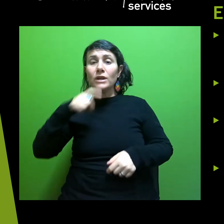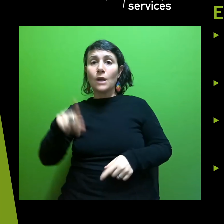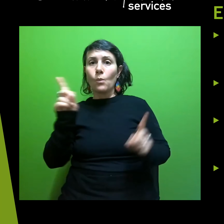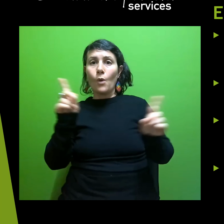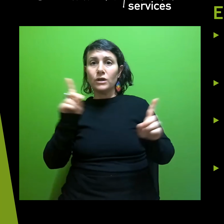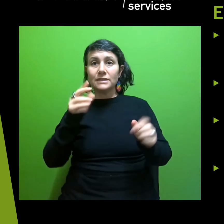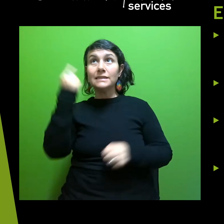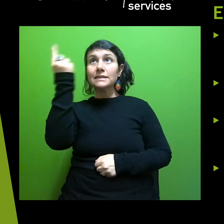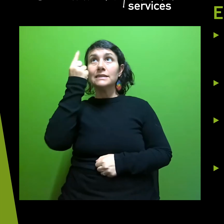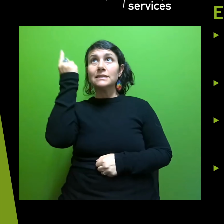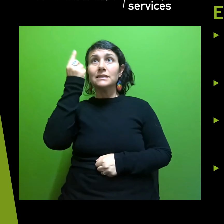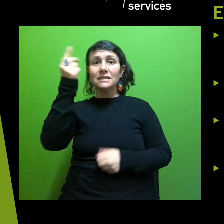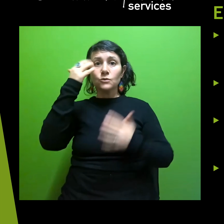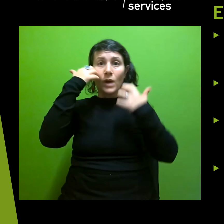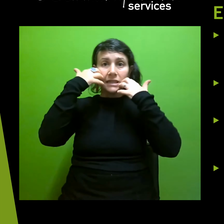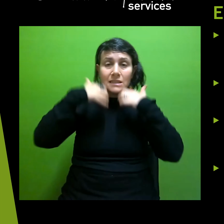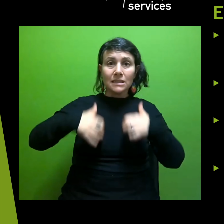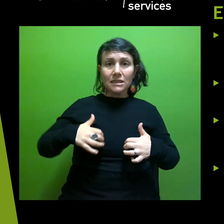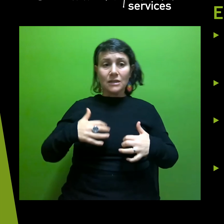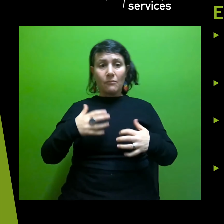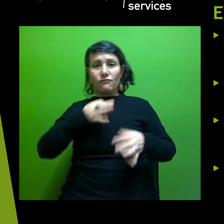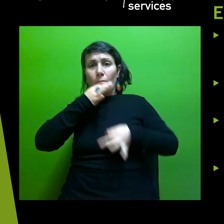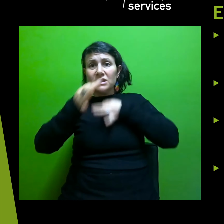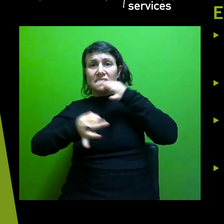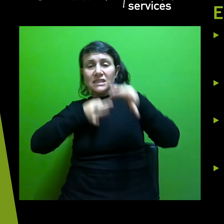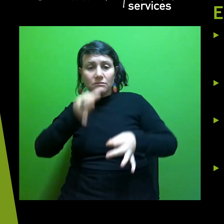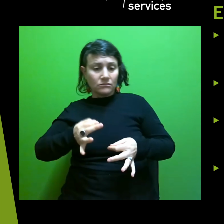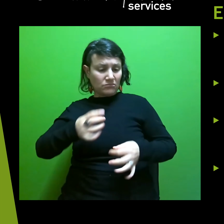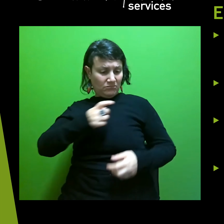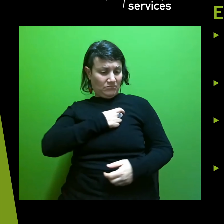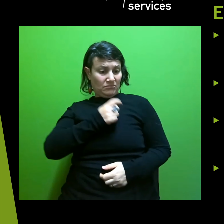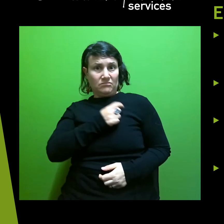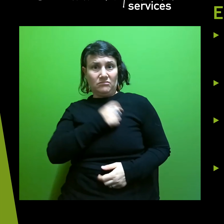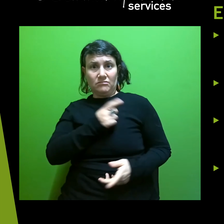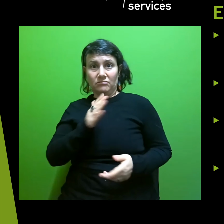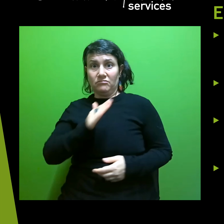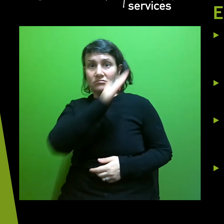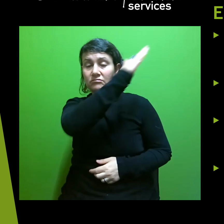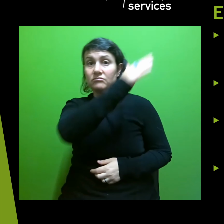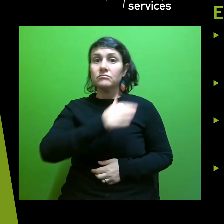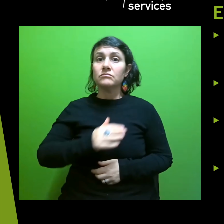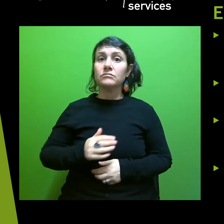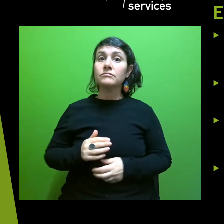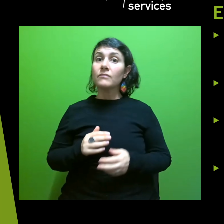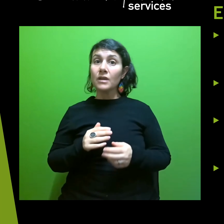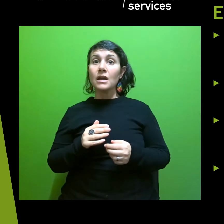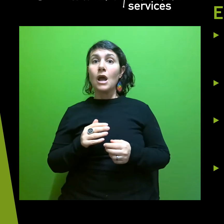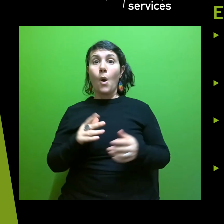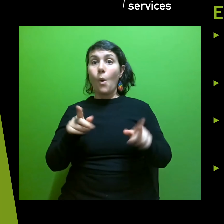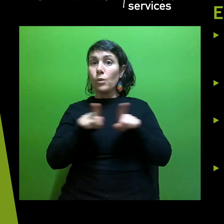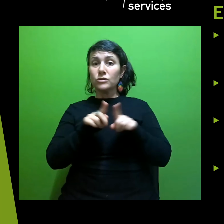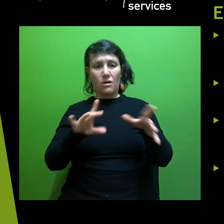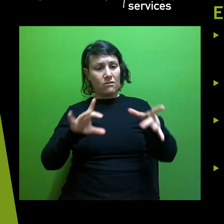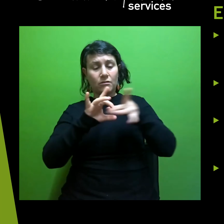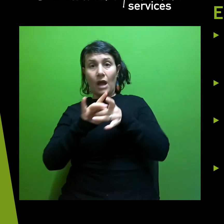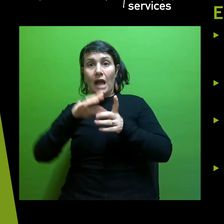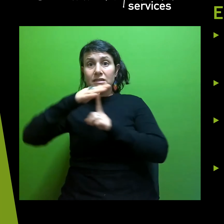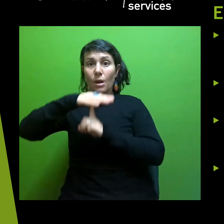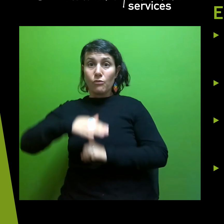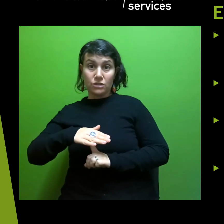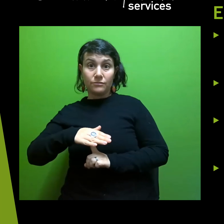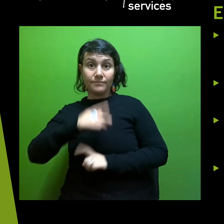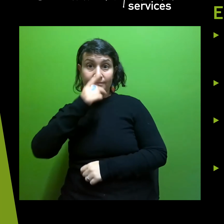dizziness, vomiting, and increased heart rate. E-cigarette use is also associated with depression. In the